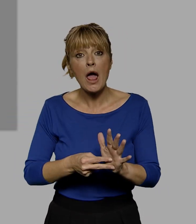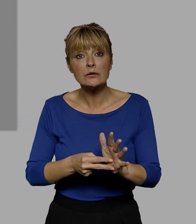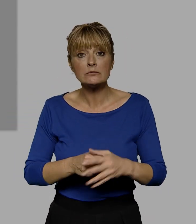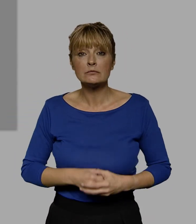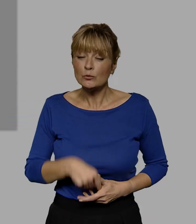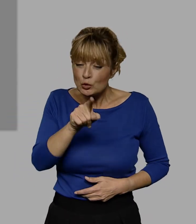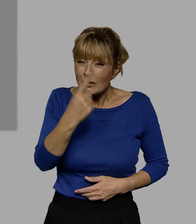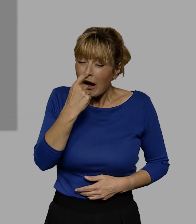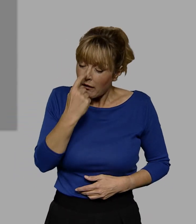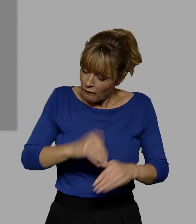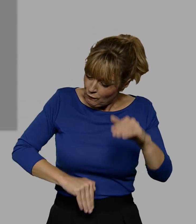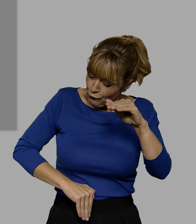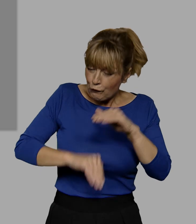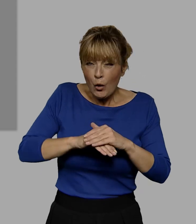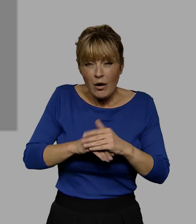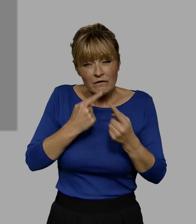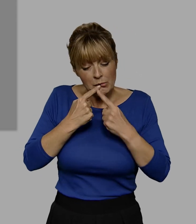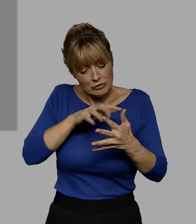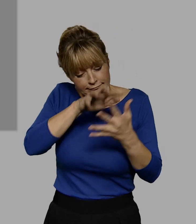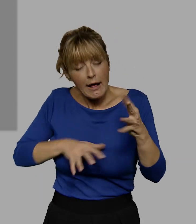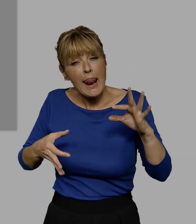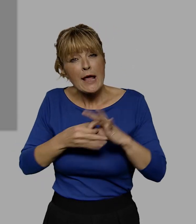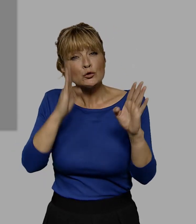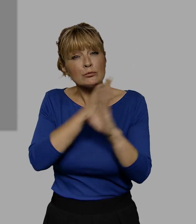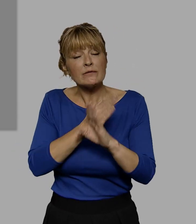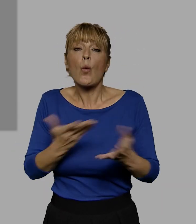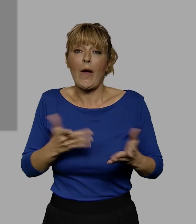You can find the full version of our privacy notice on our website at